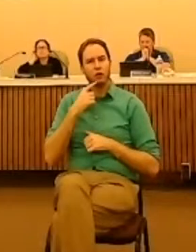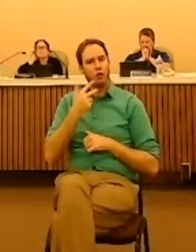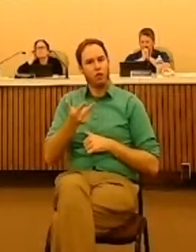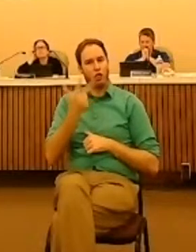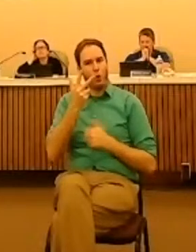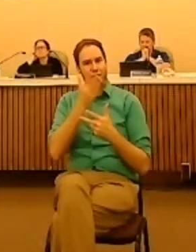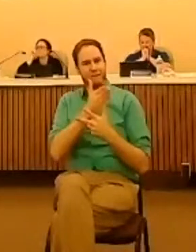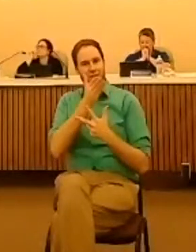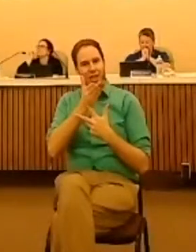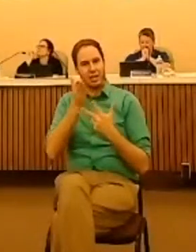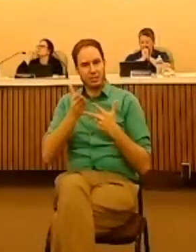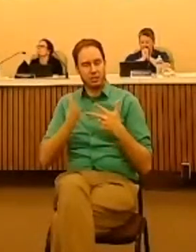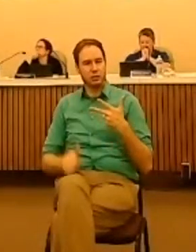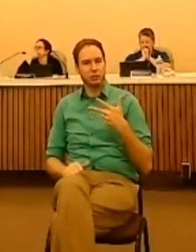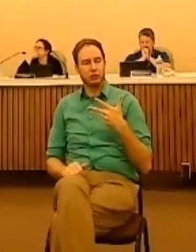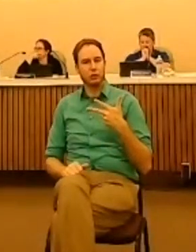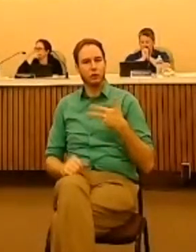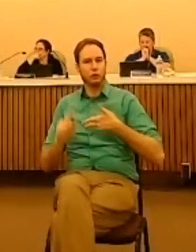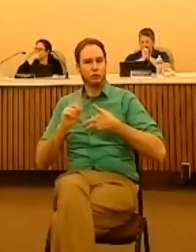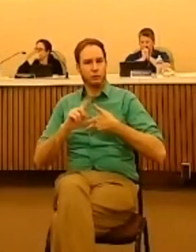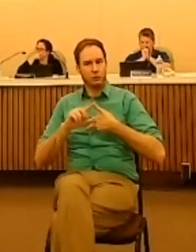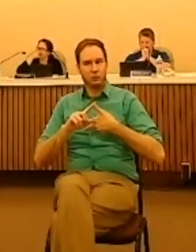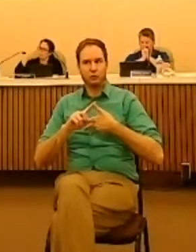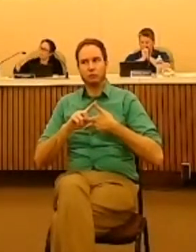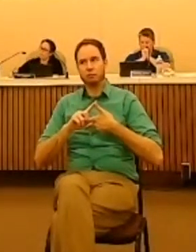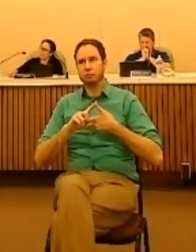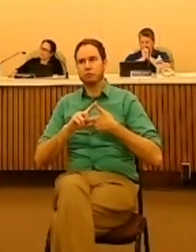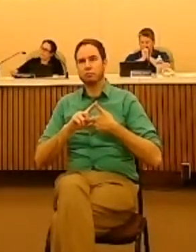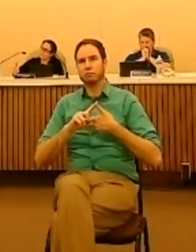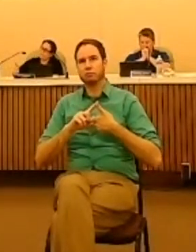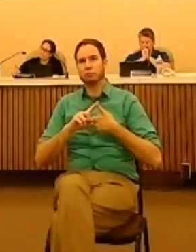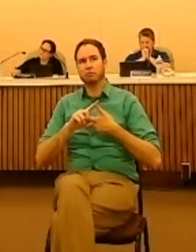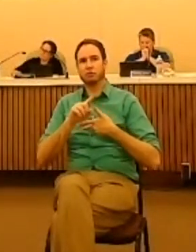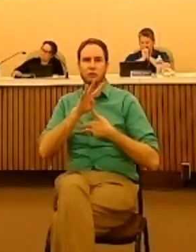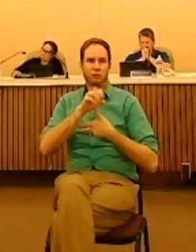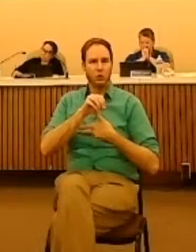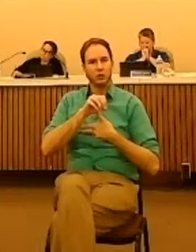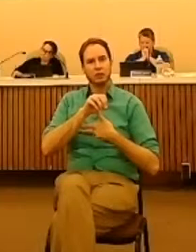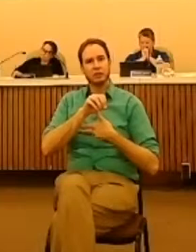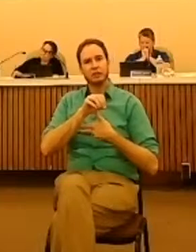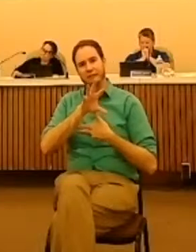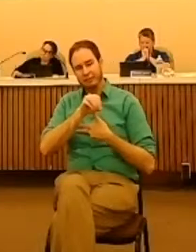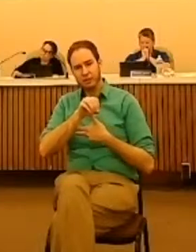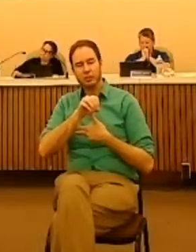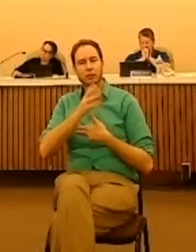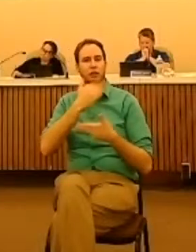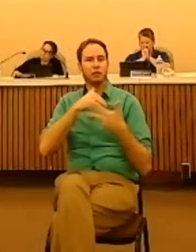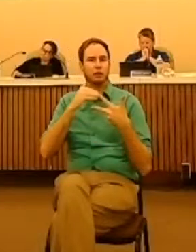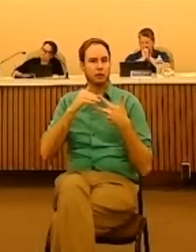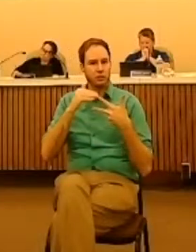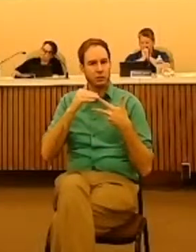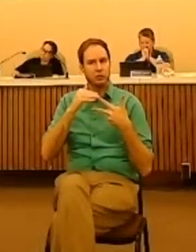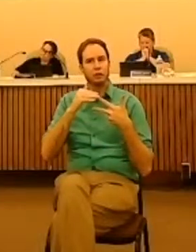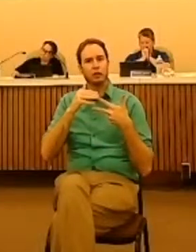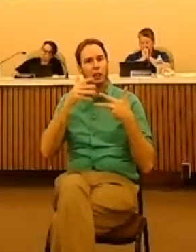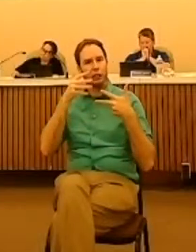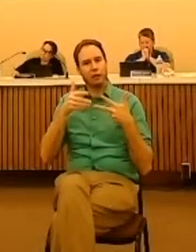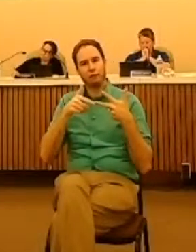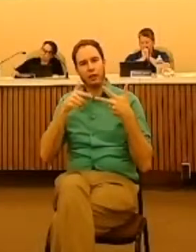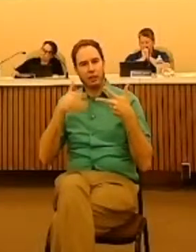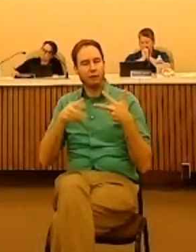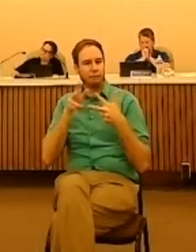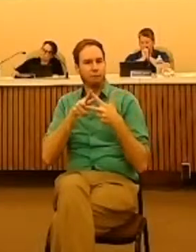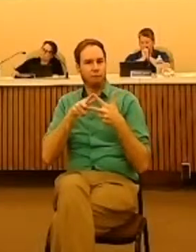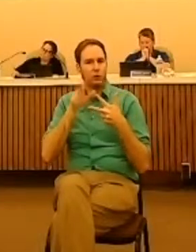Three phases. So more like 40 to 50 homes to begin with, and then the balance over 2 other